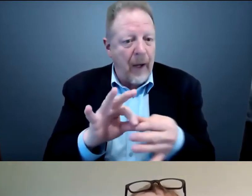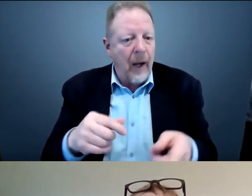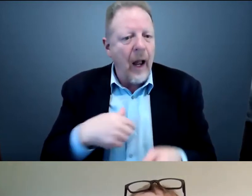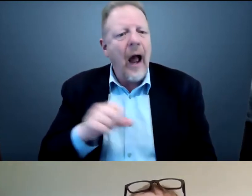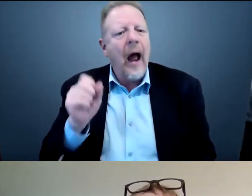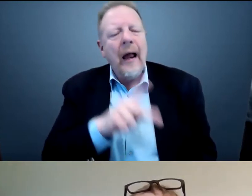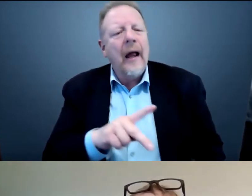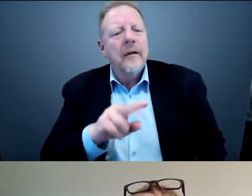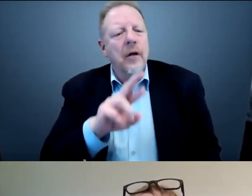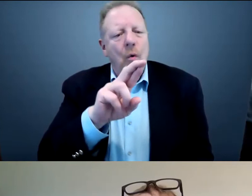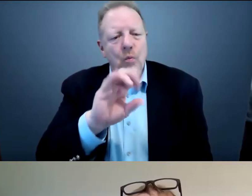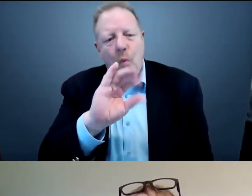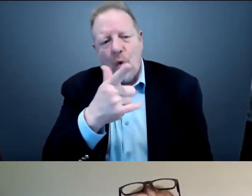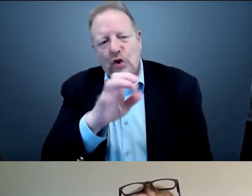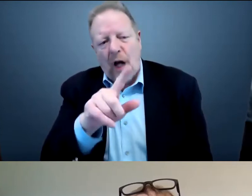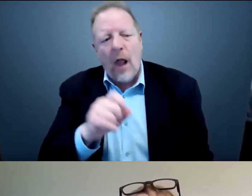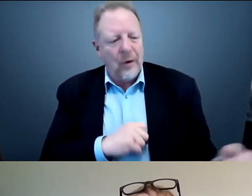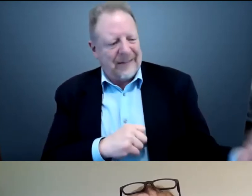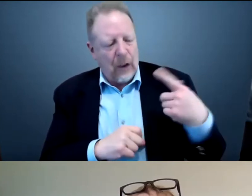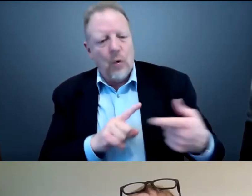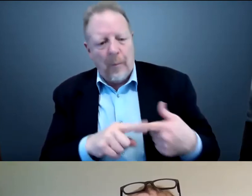Rochelle to email me the job postings.